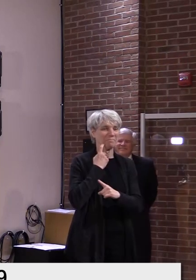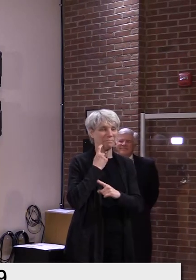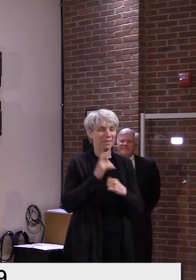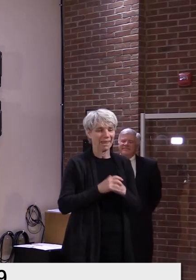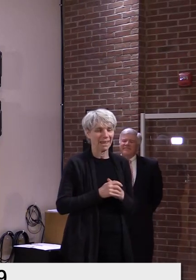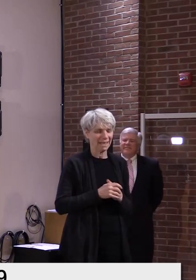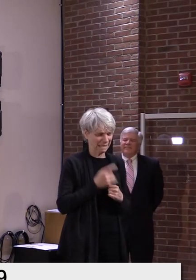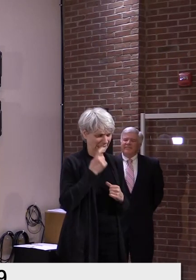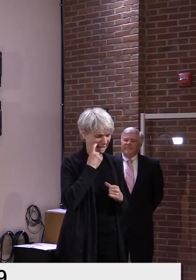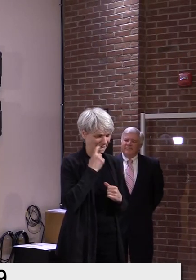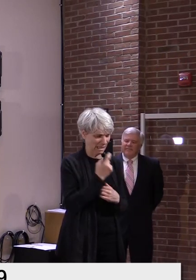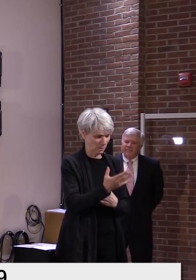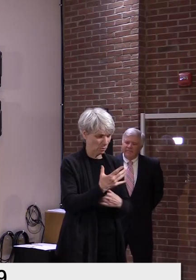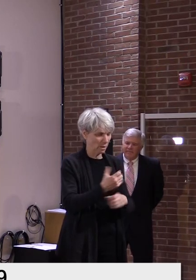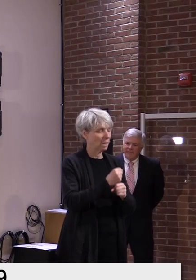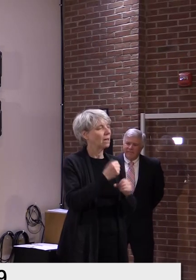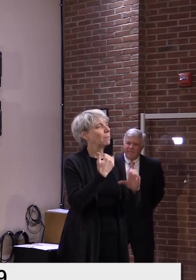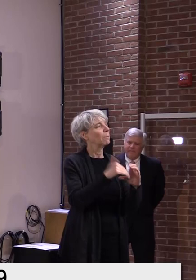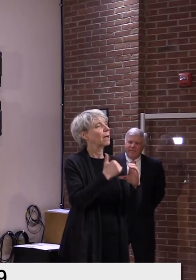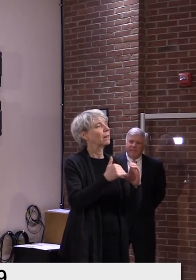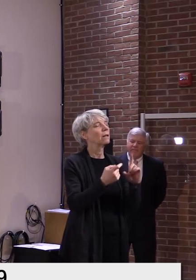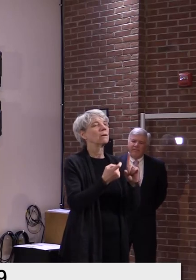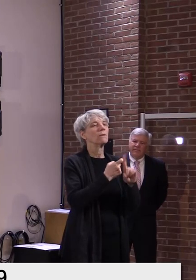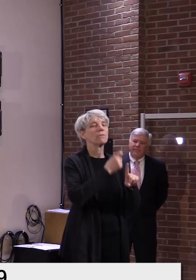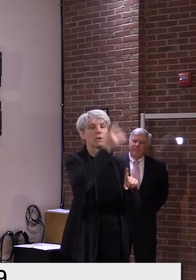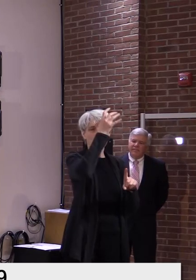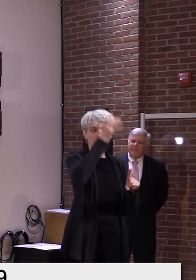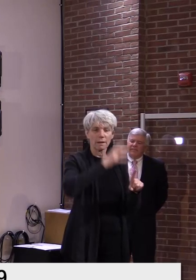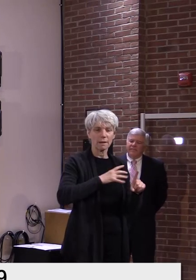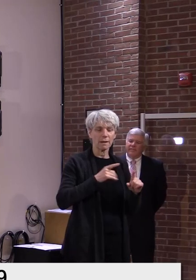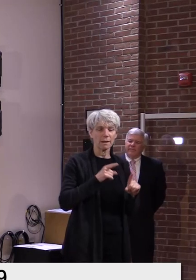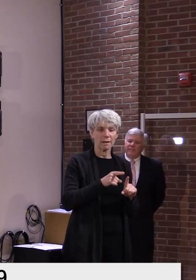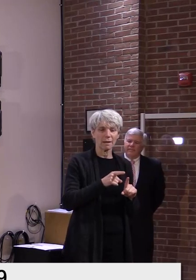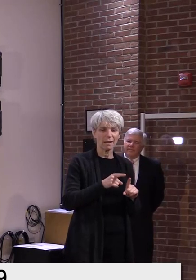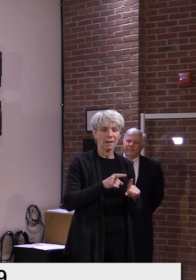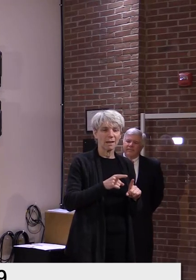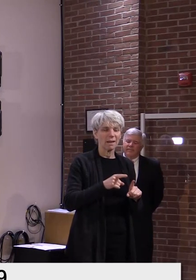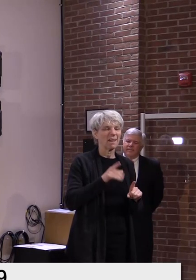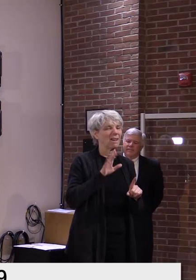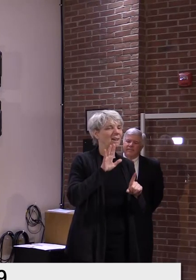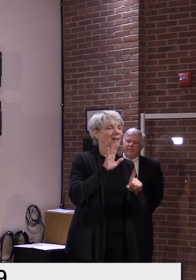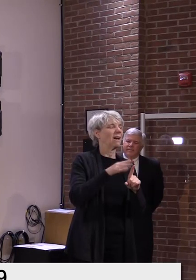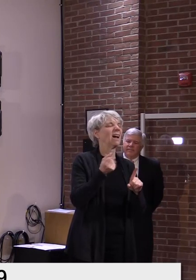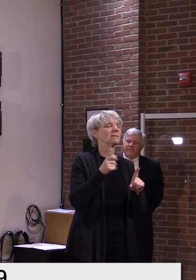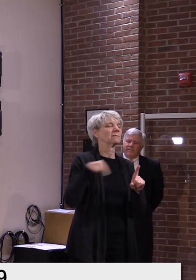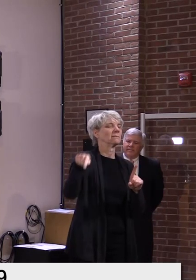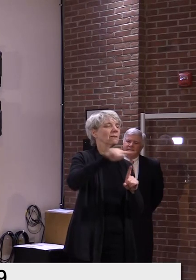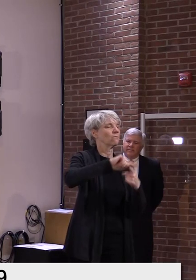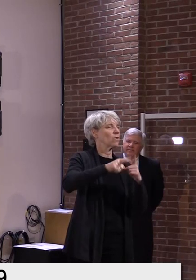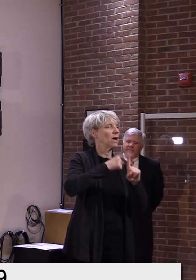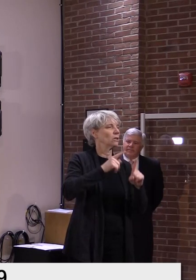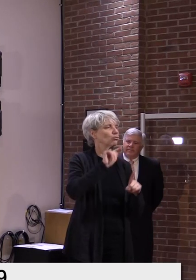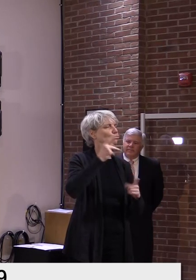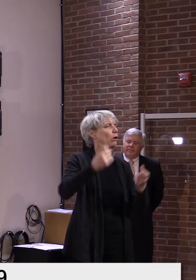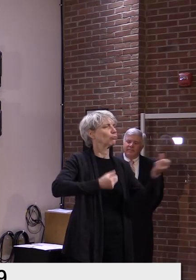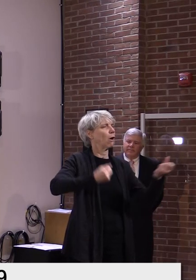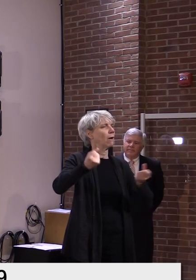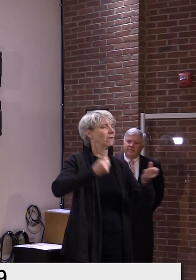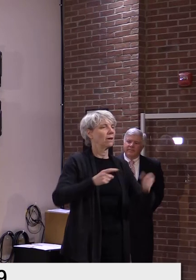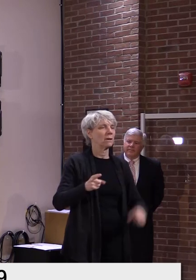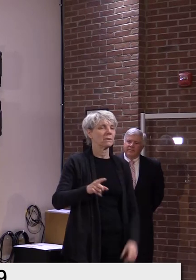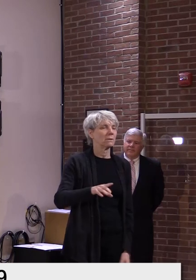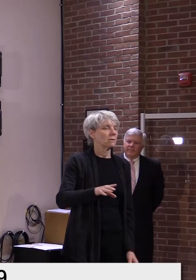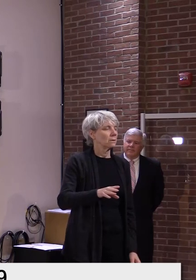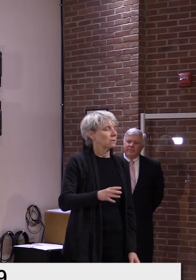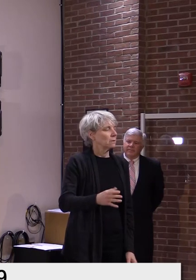got an email this morning from a guy who has a lot of truck driving friends, and he said he gets frustrated hearing you say